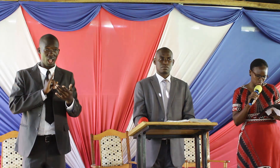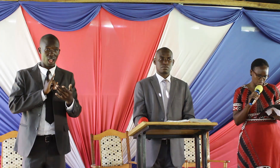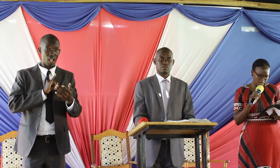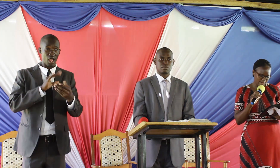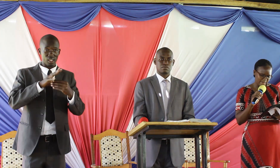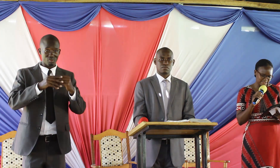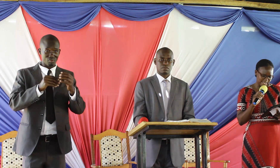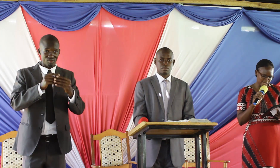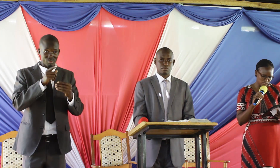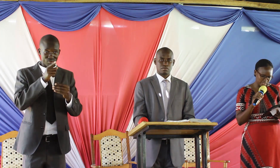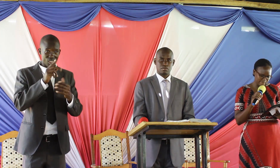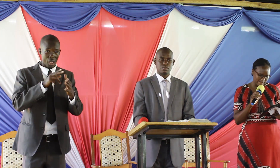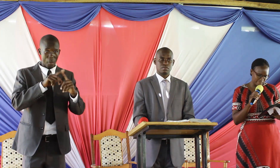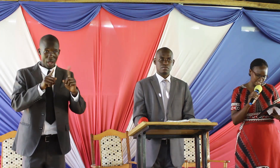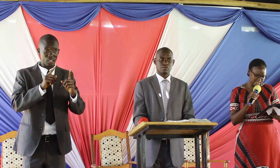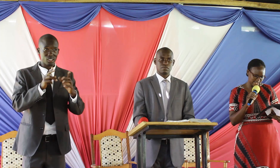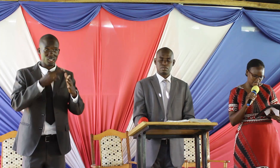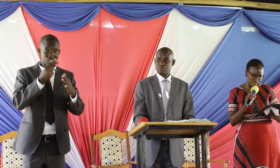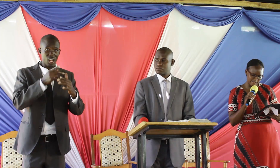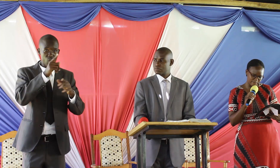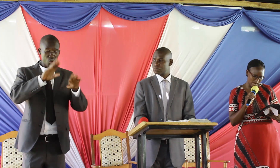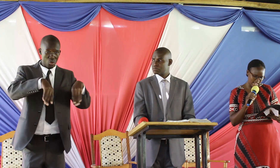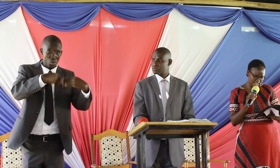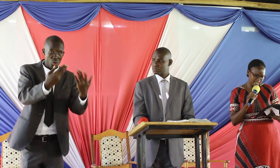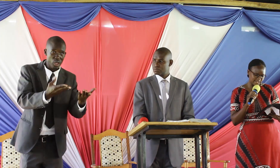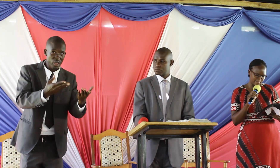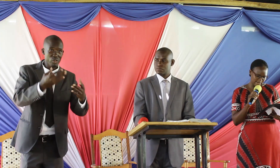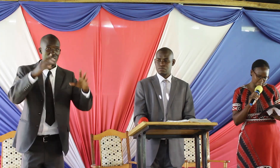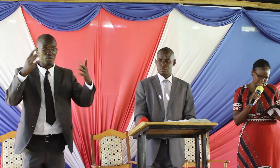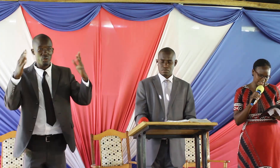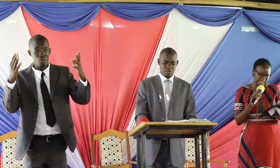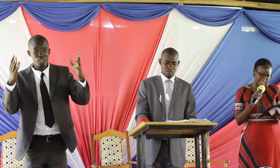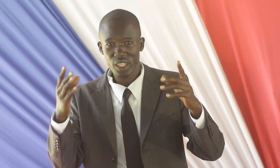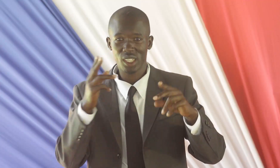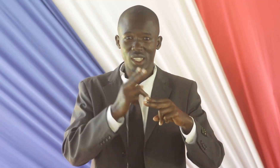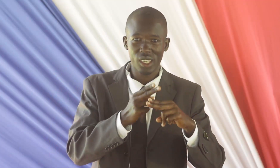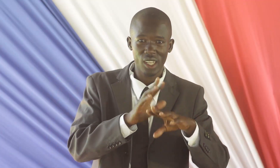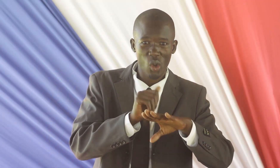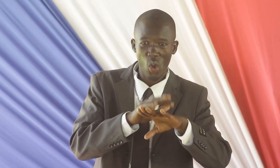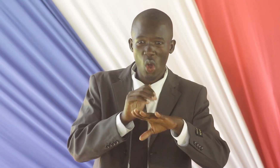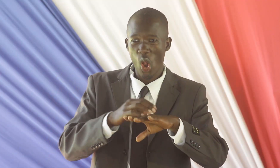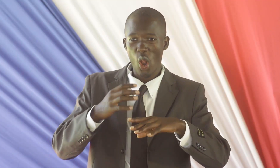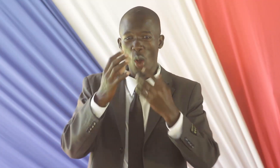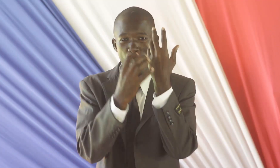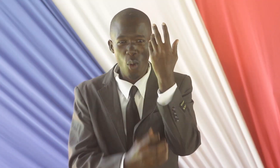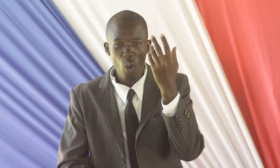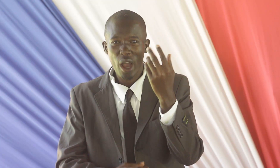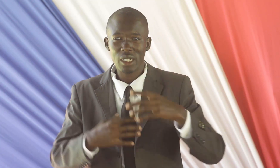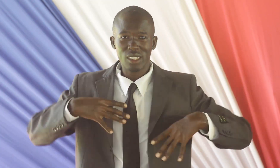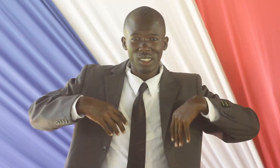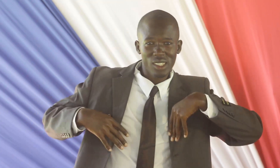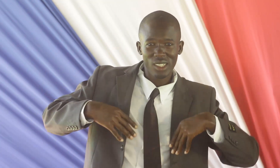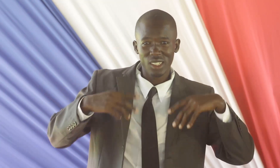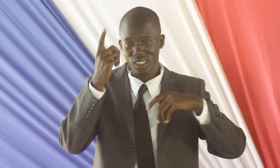be made you. But then you give a feast, call the poor, the maimed, the lame, the blind, and you shall